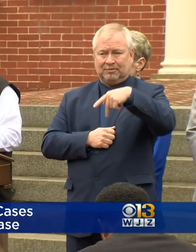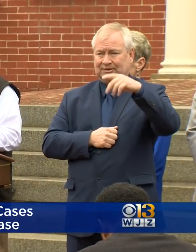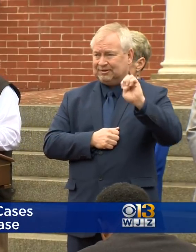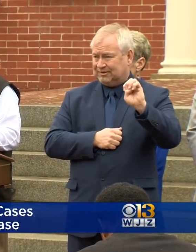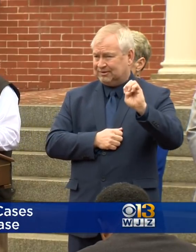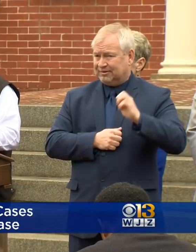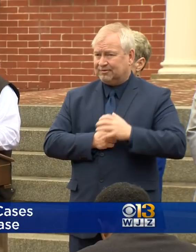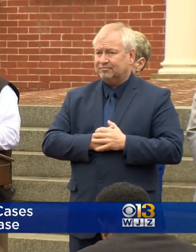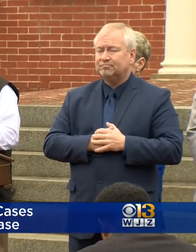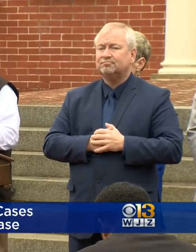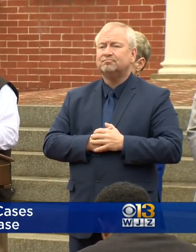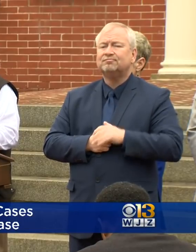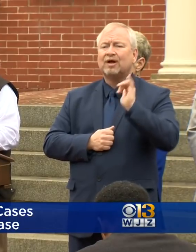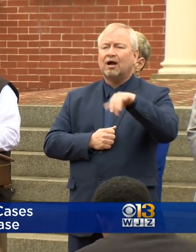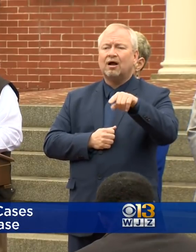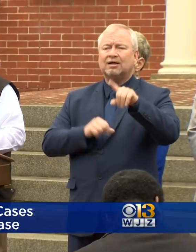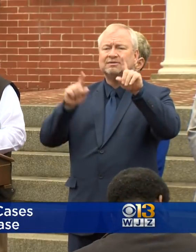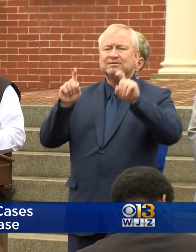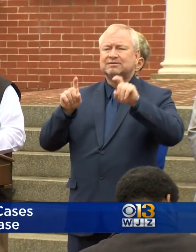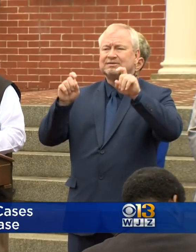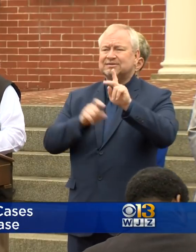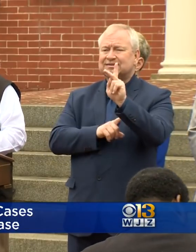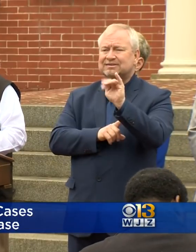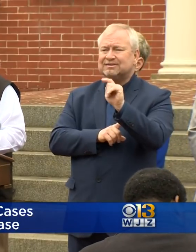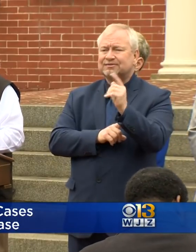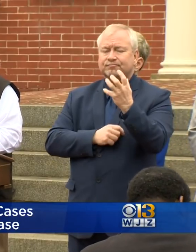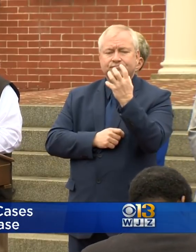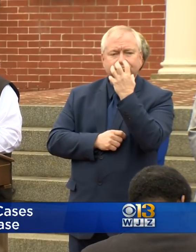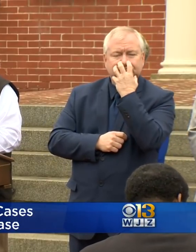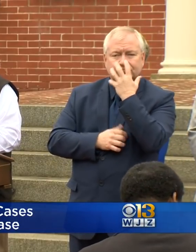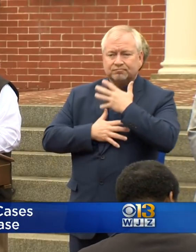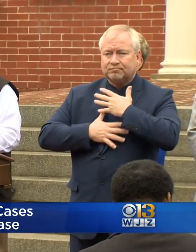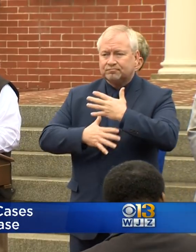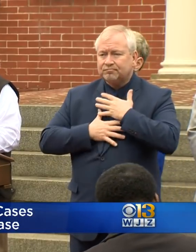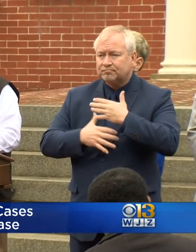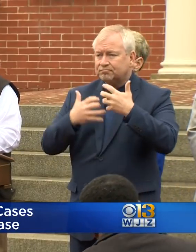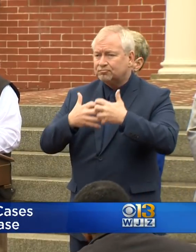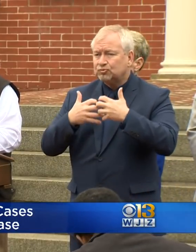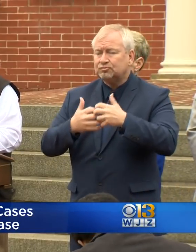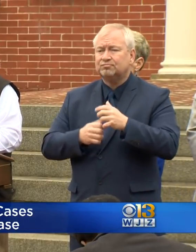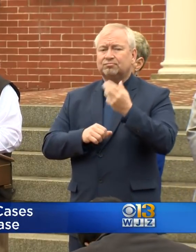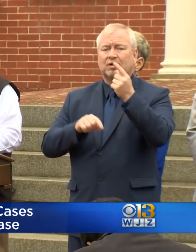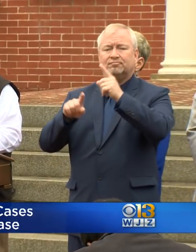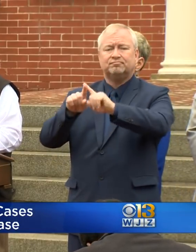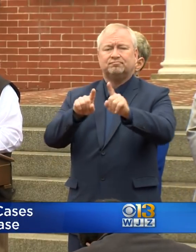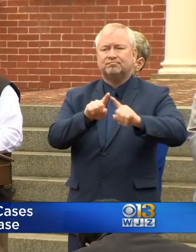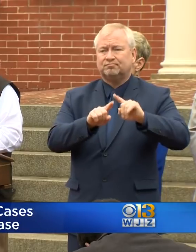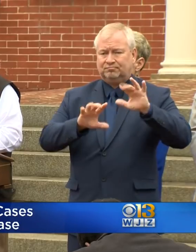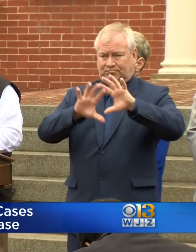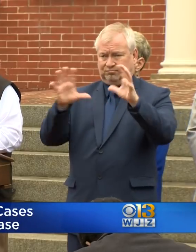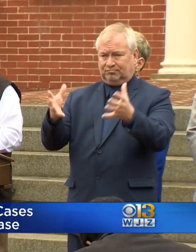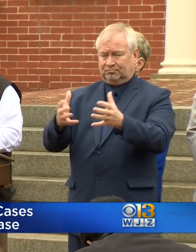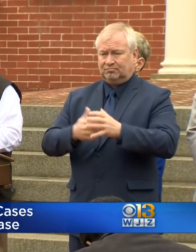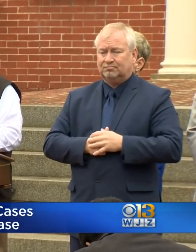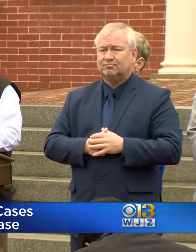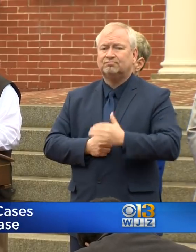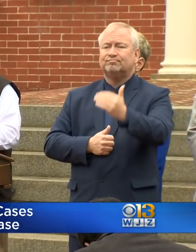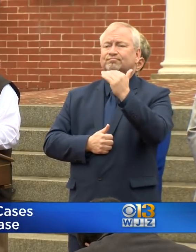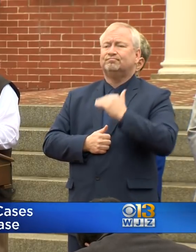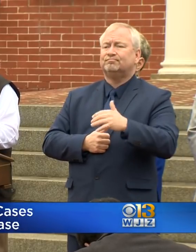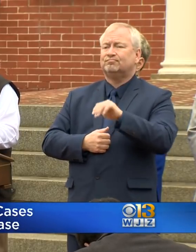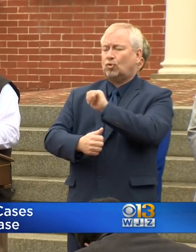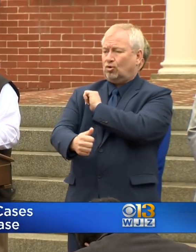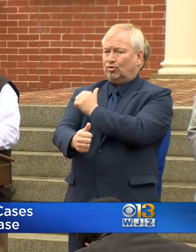test kits, ventilators, and other supplies. Third, the authorization of Title